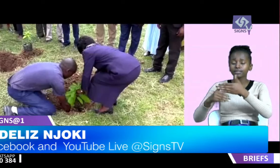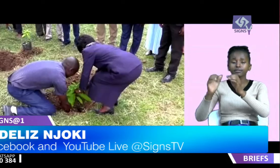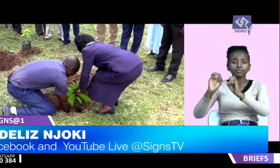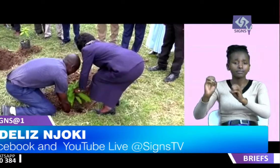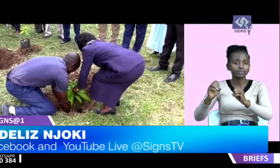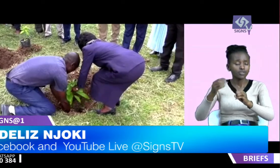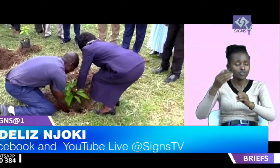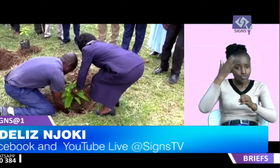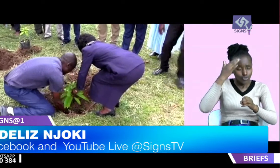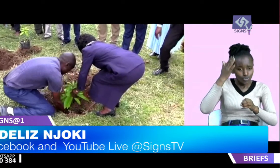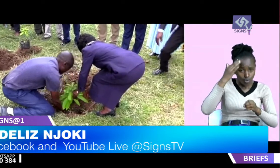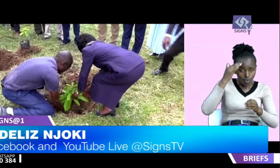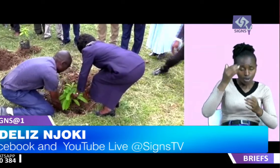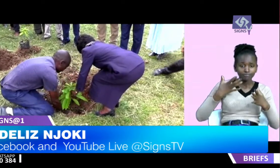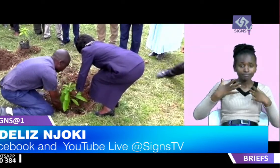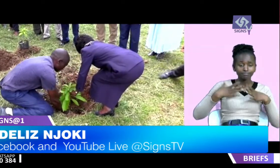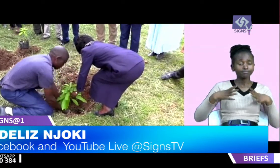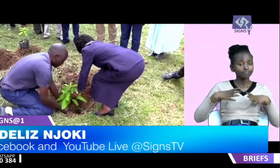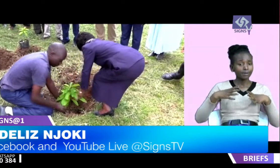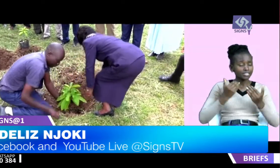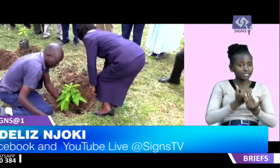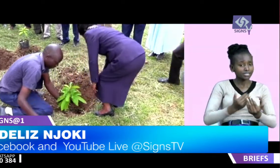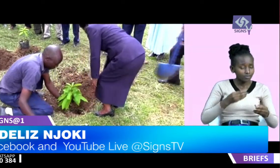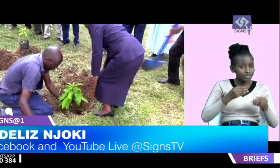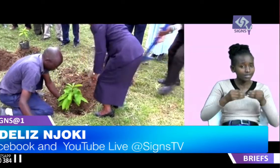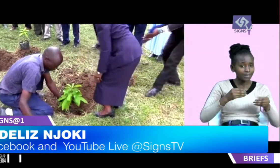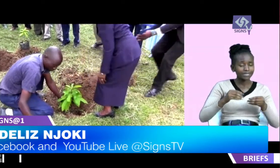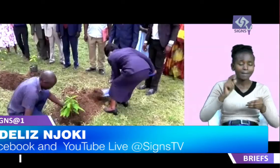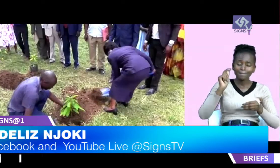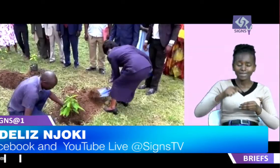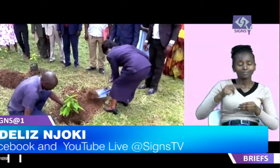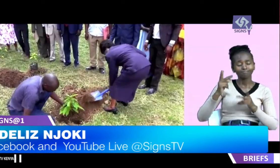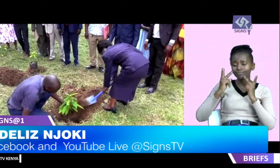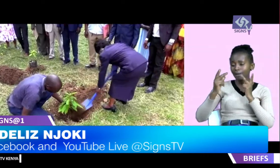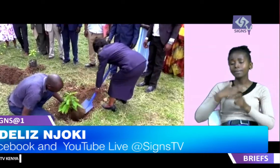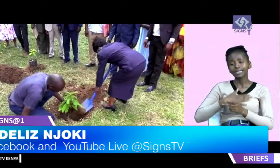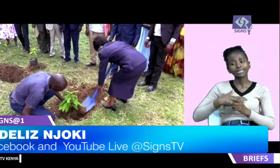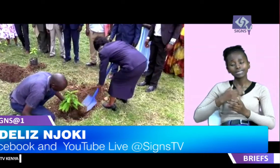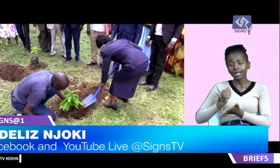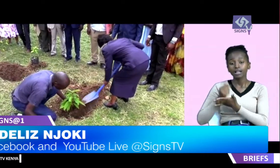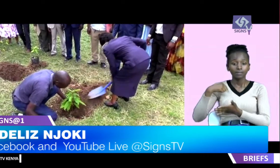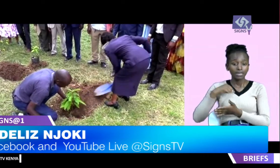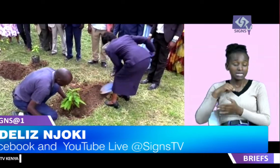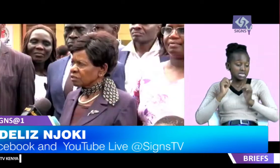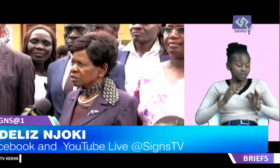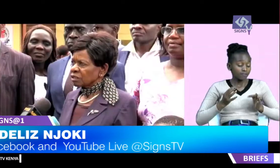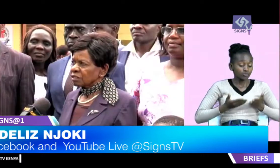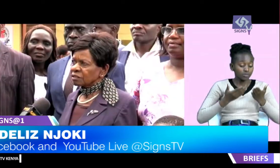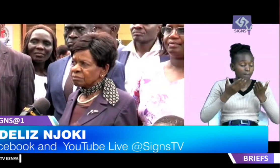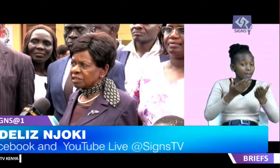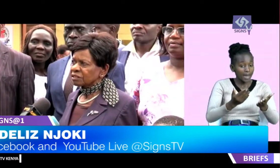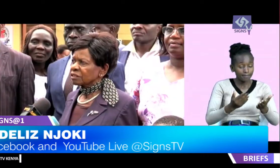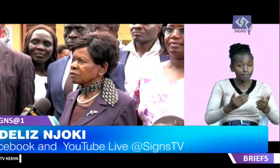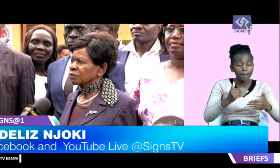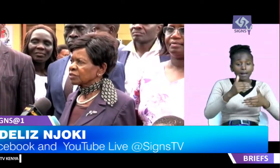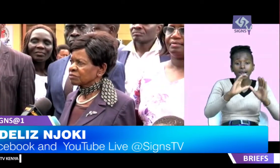to us. They depend on us to provide. If we provide facilities, they obviously will come out, and that means